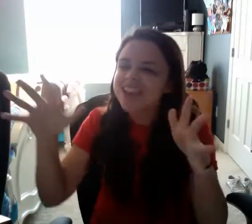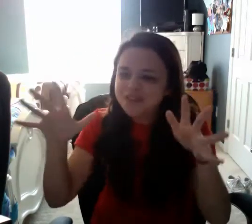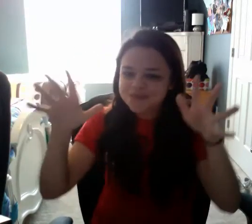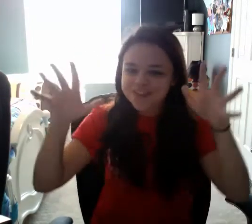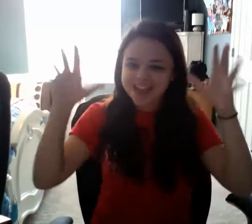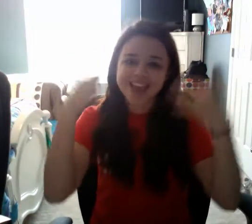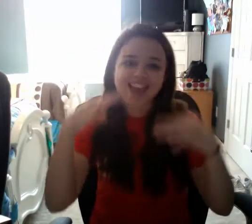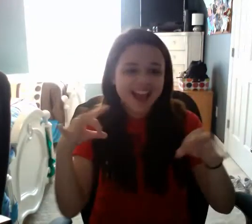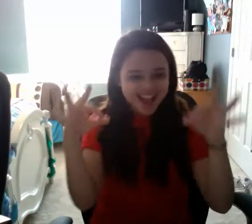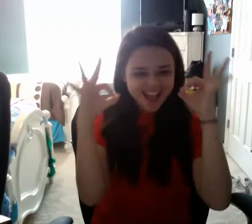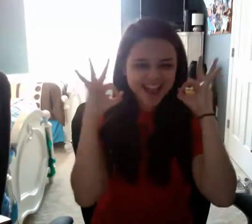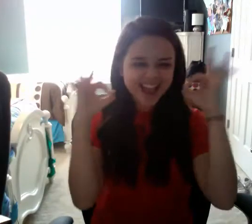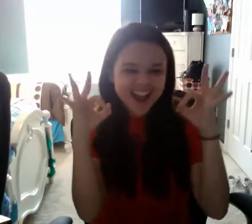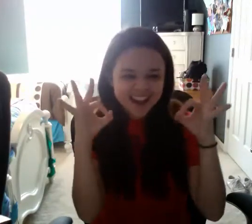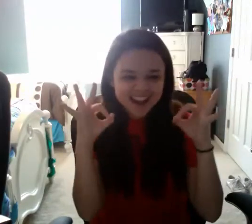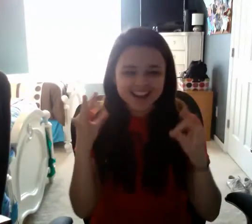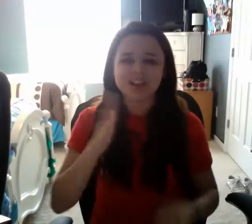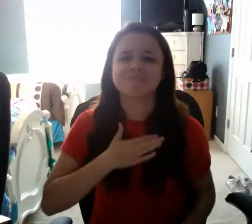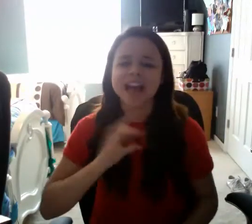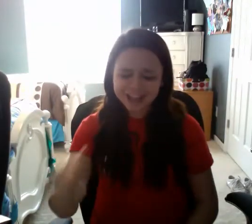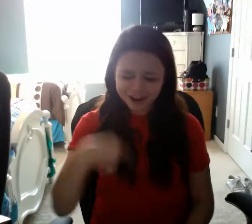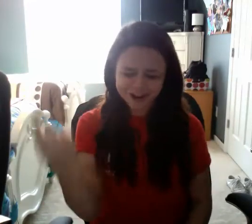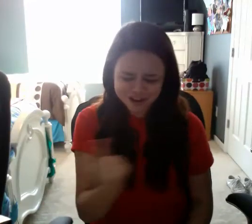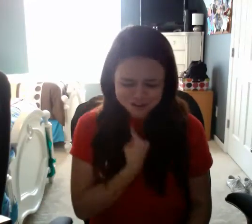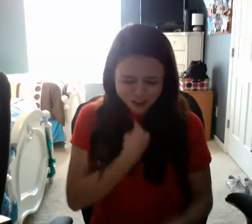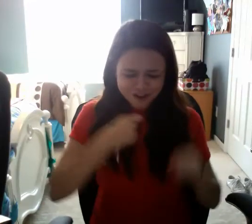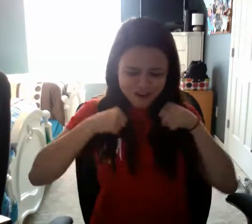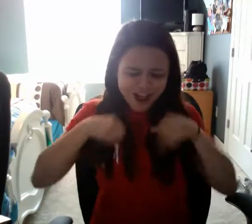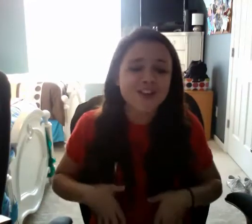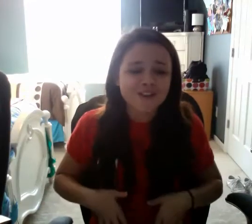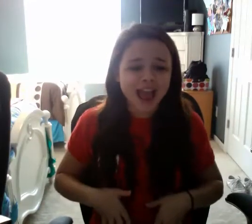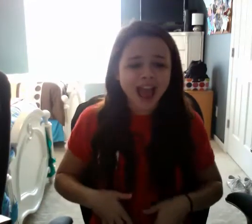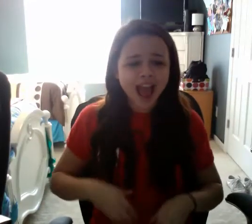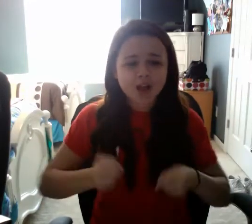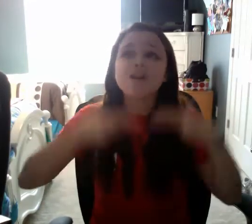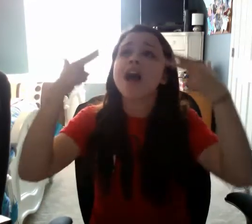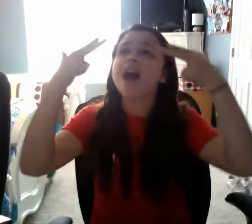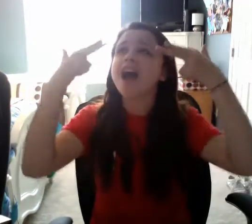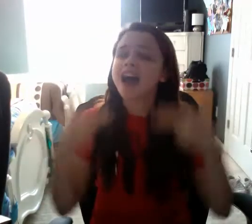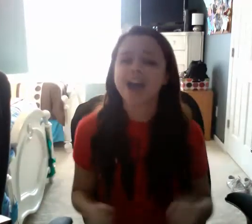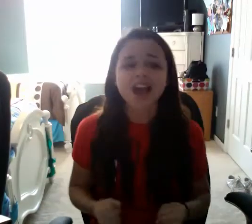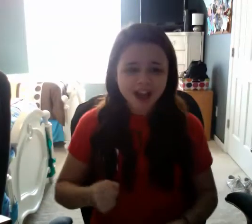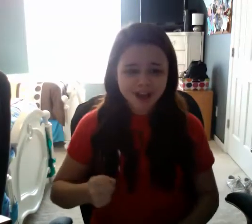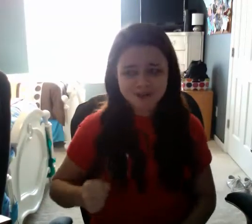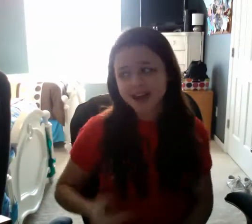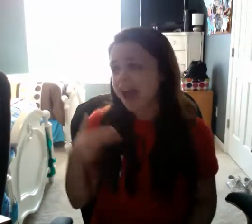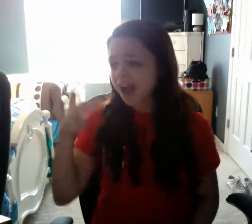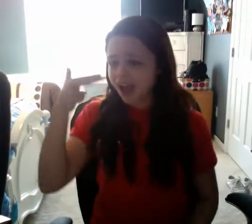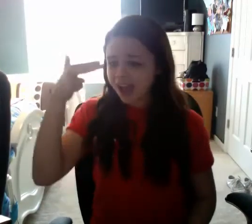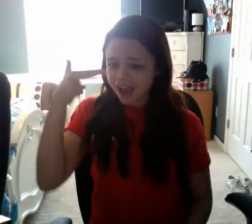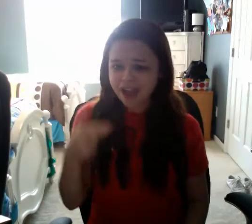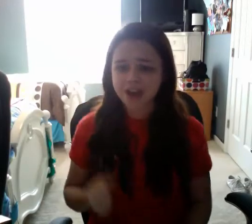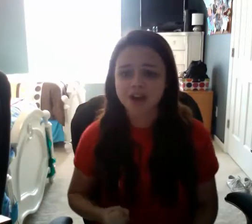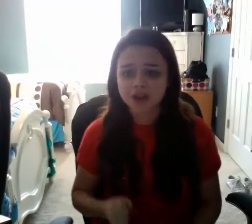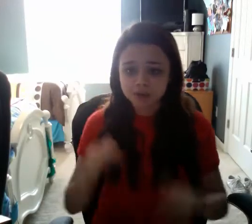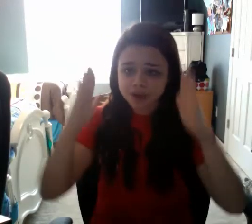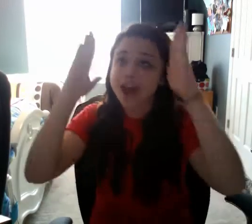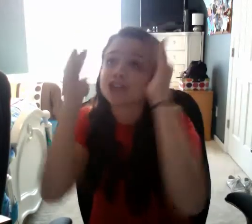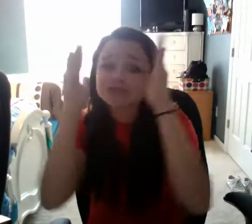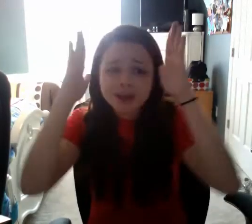never been Now I'm lying on the cold, hard ground Oh, oh, trouble,